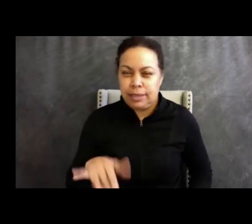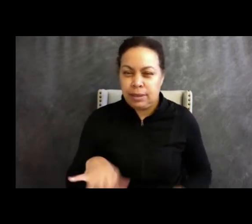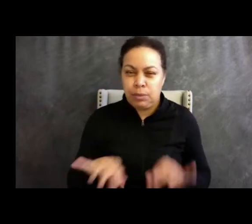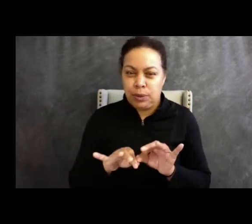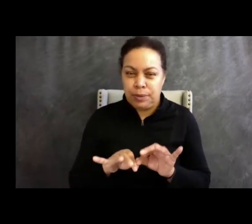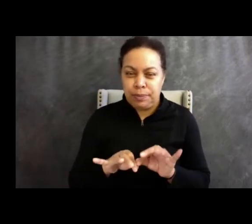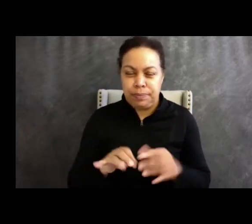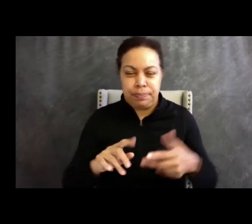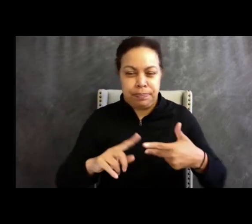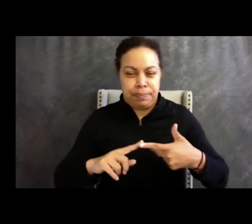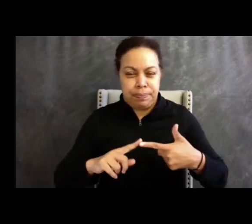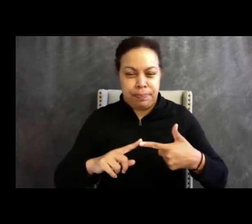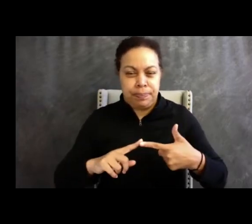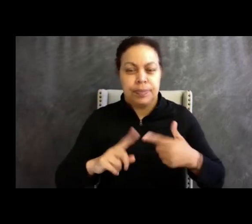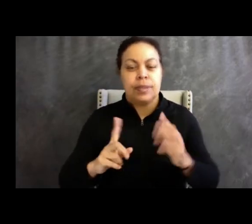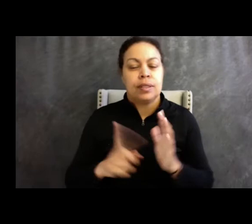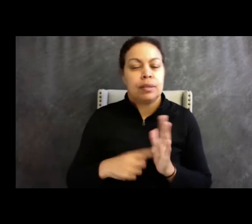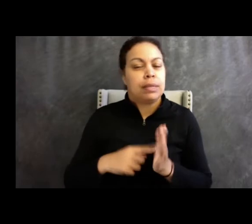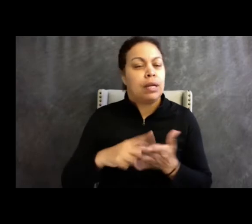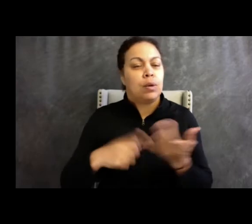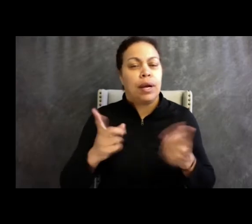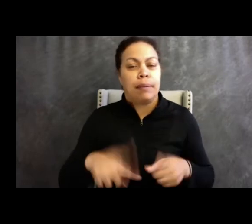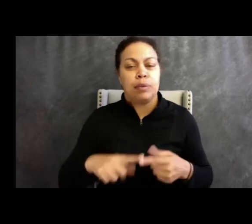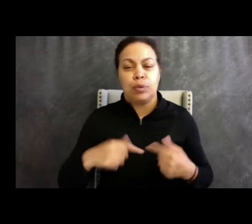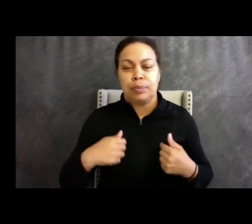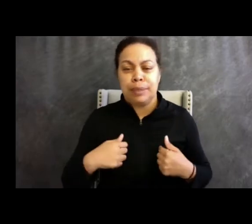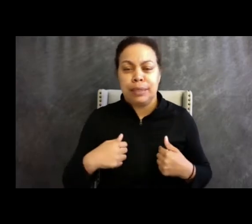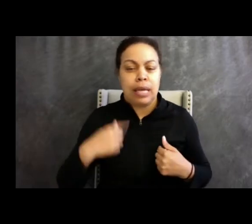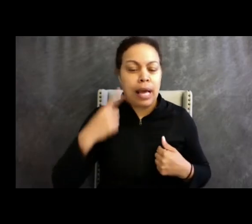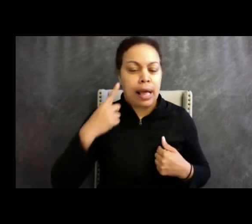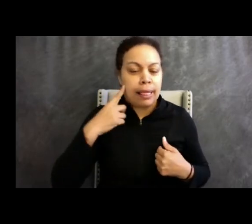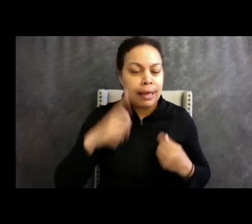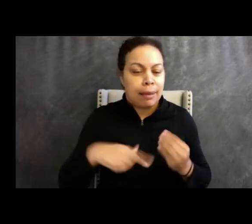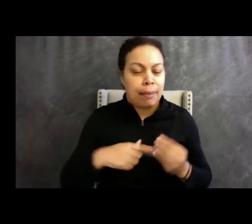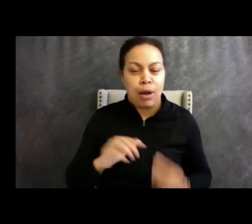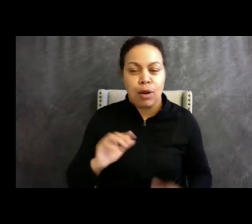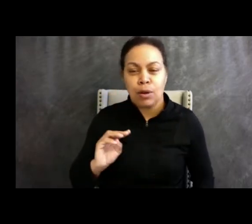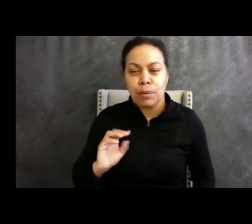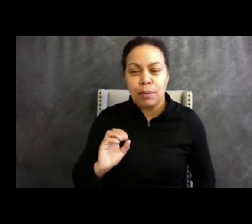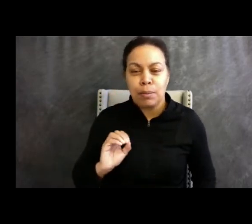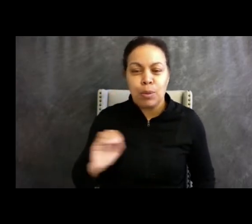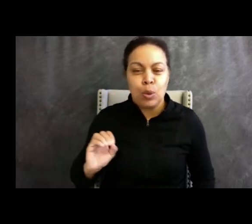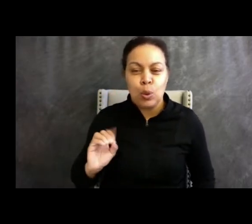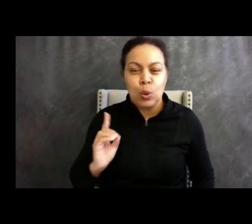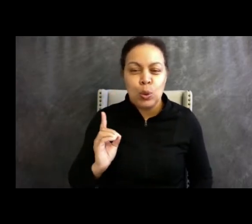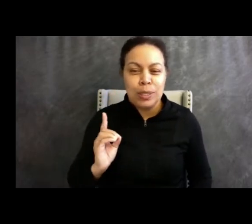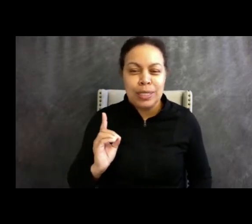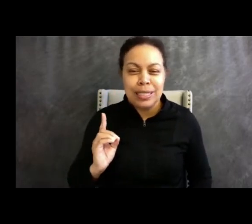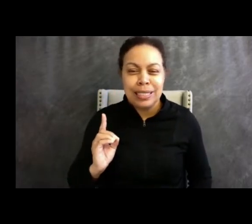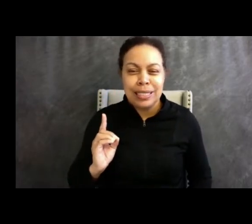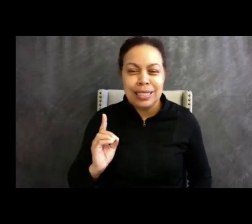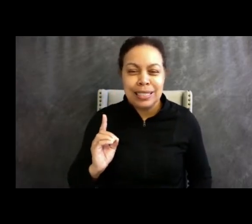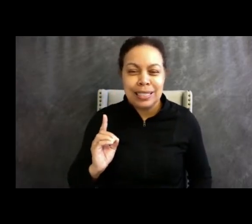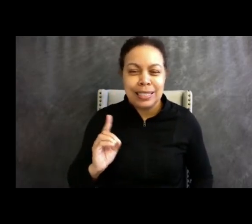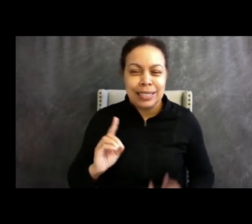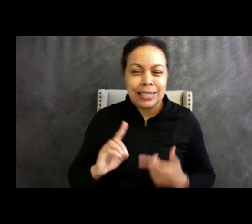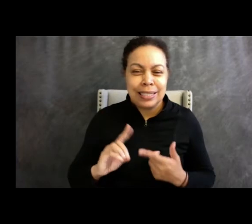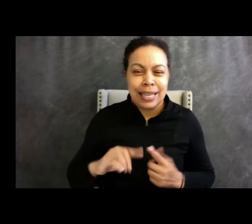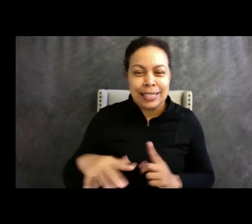sometimes what helps me is thinking of setting and mood as two